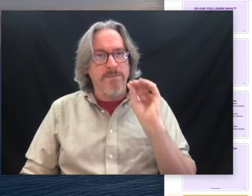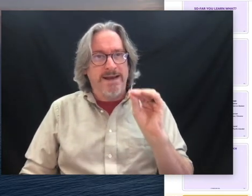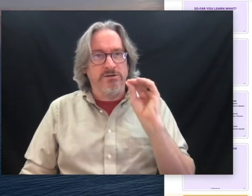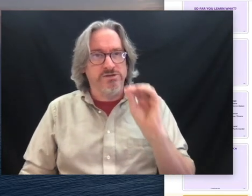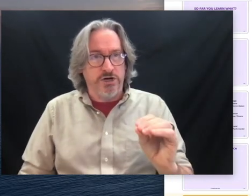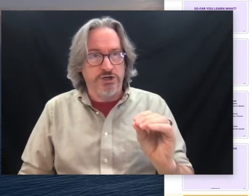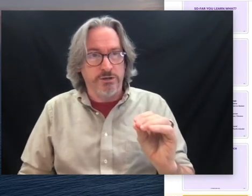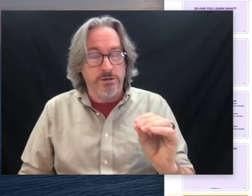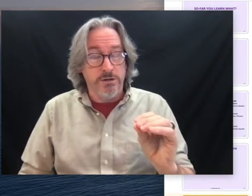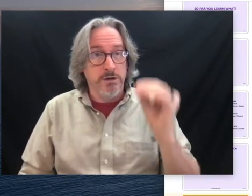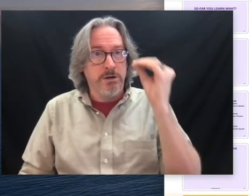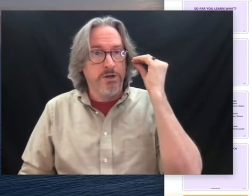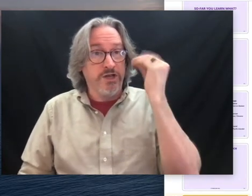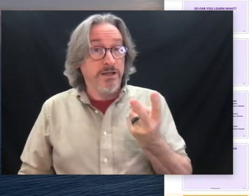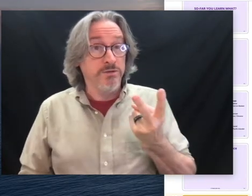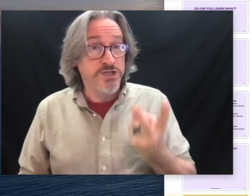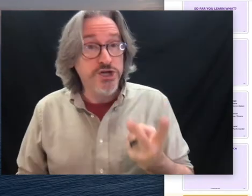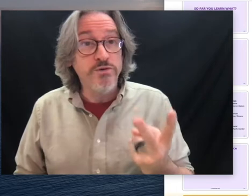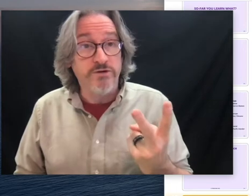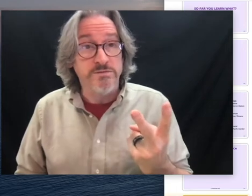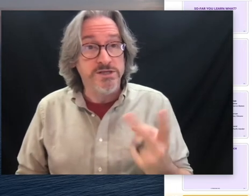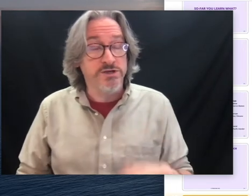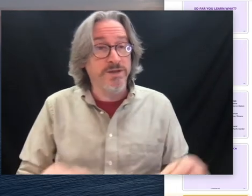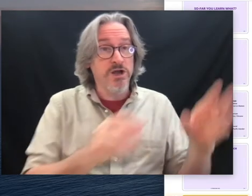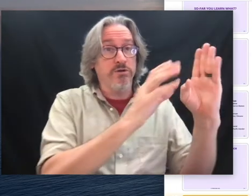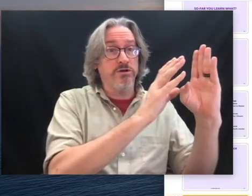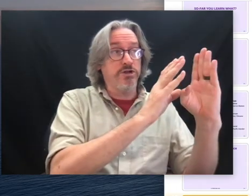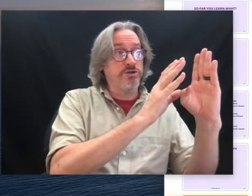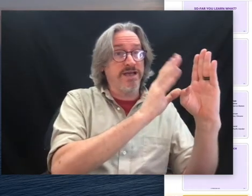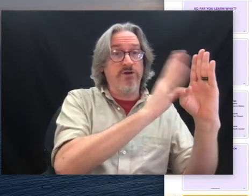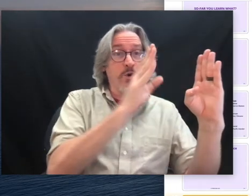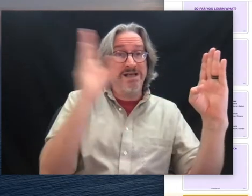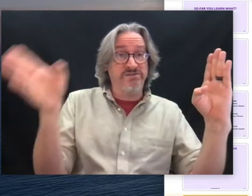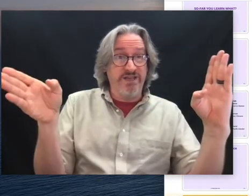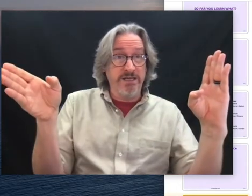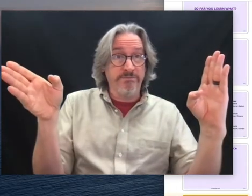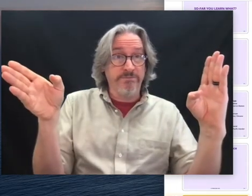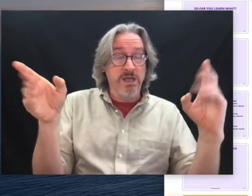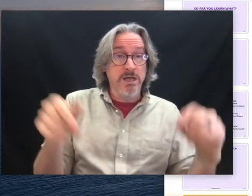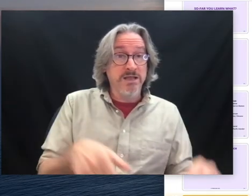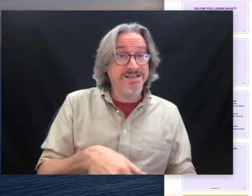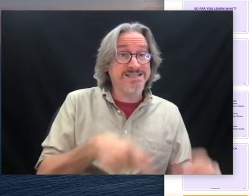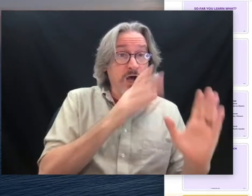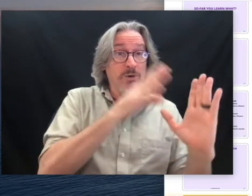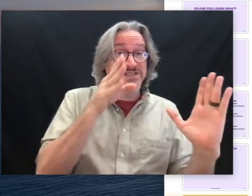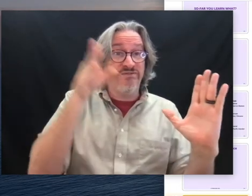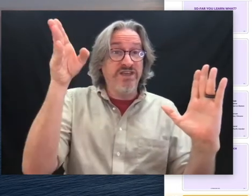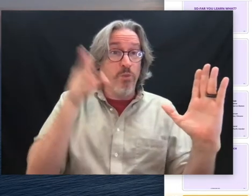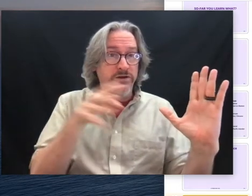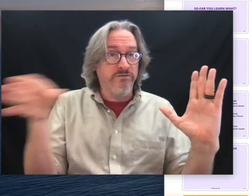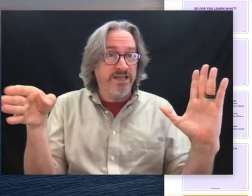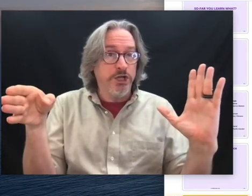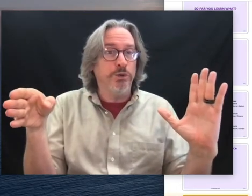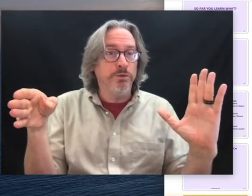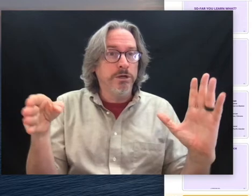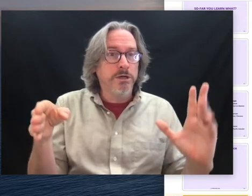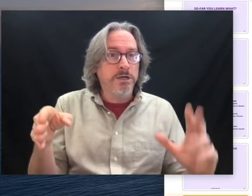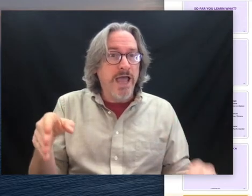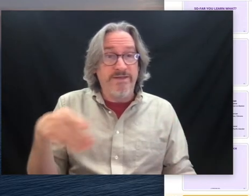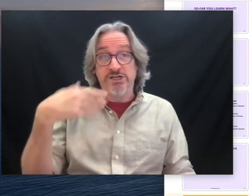the grammatical structure. They include two verbs. So we usually have OSV. This is OSV1,